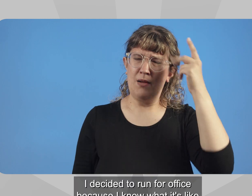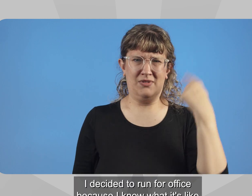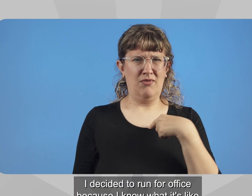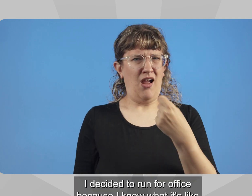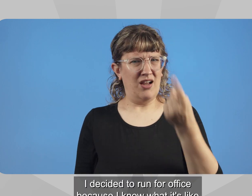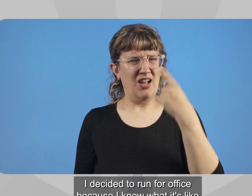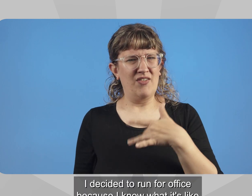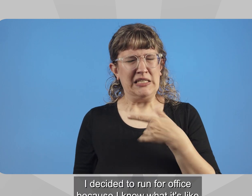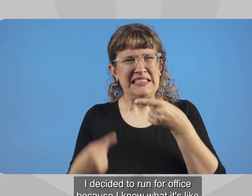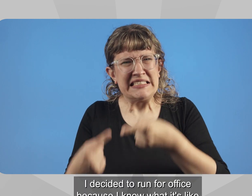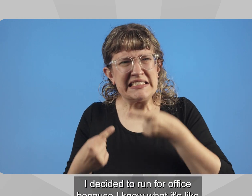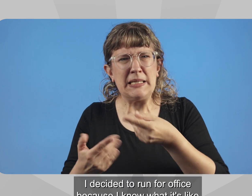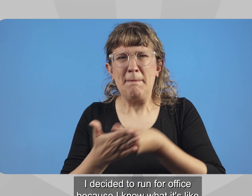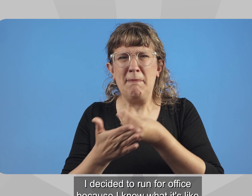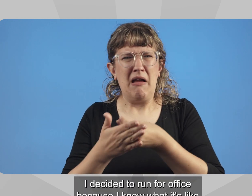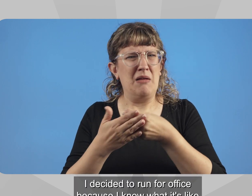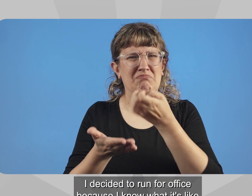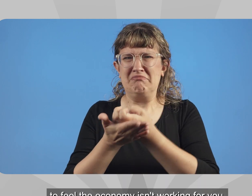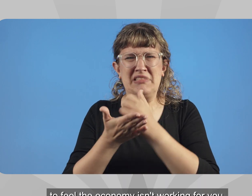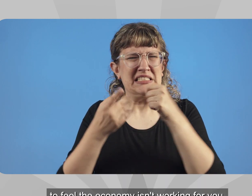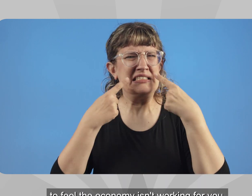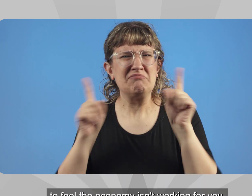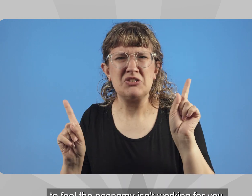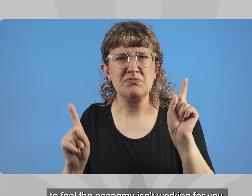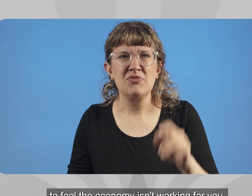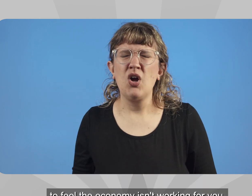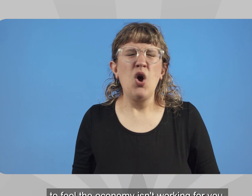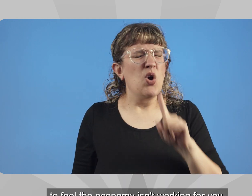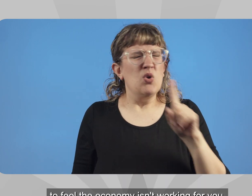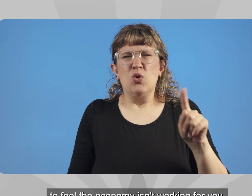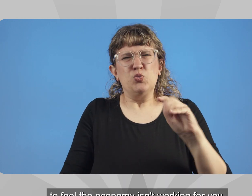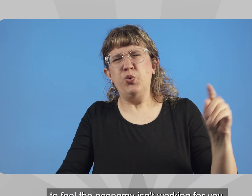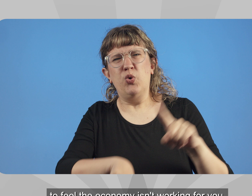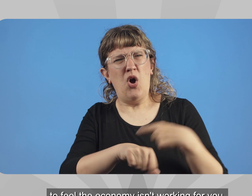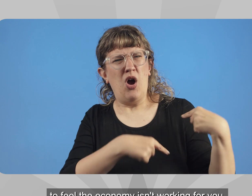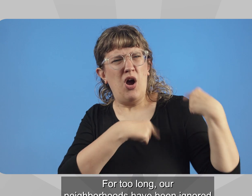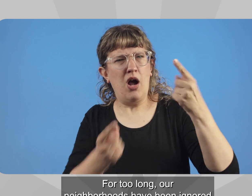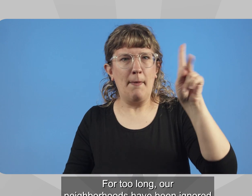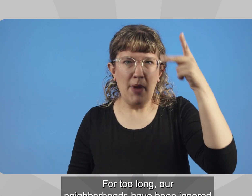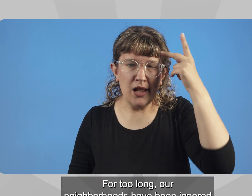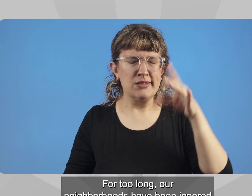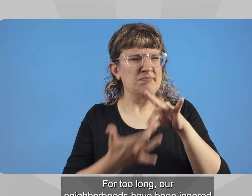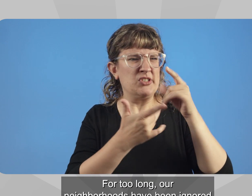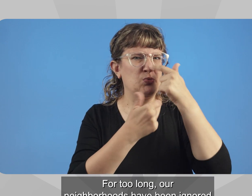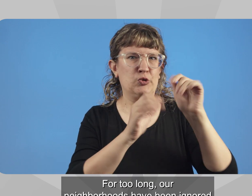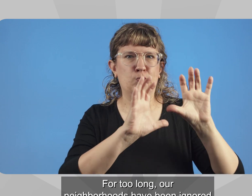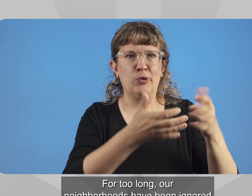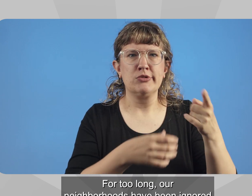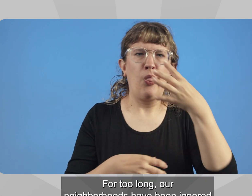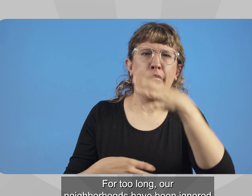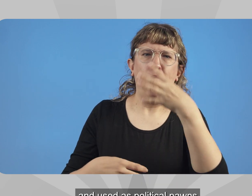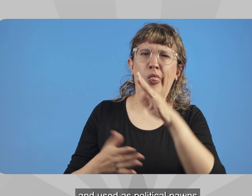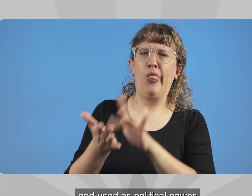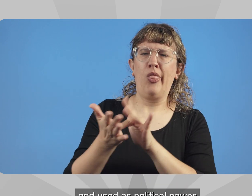Statement. I decided to run for office because I know what it's like to feel the economy isn't working for you. For too